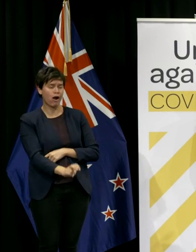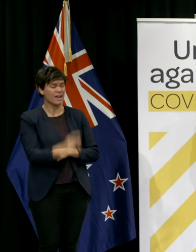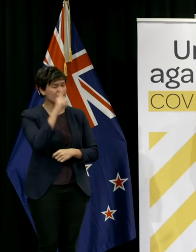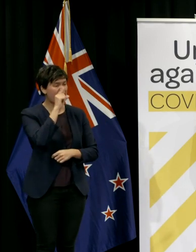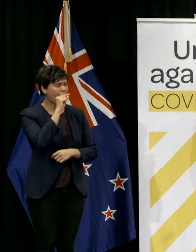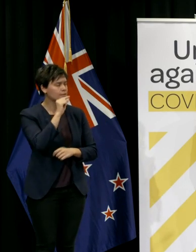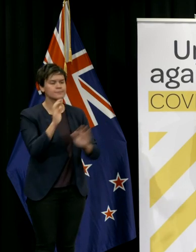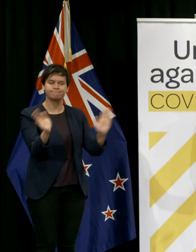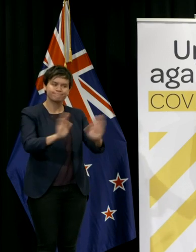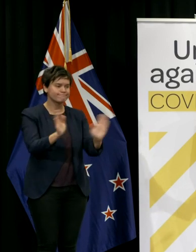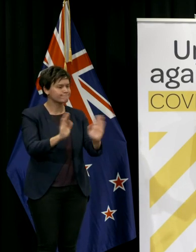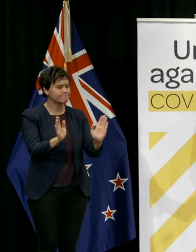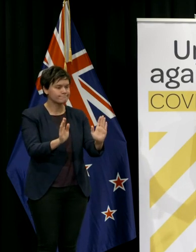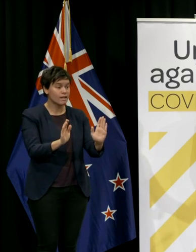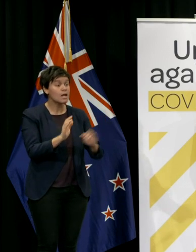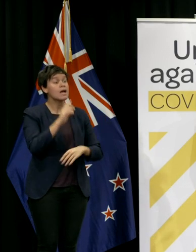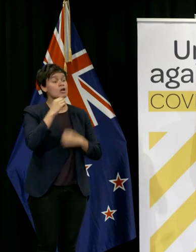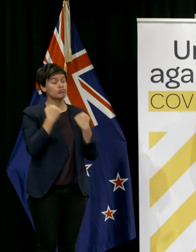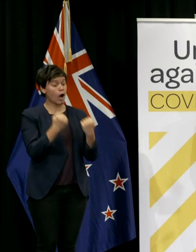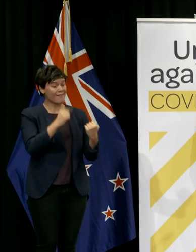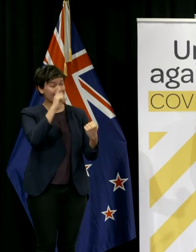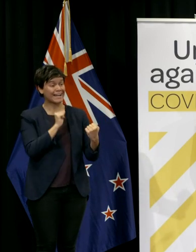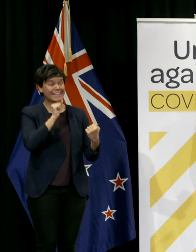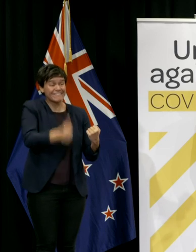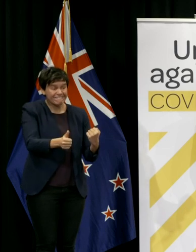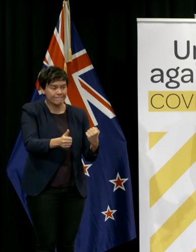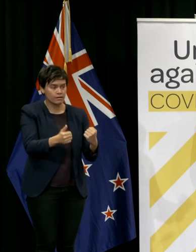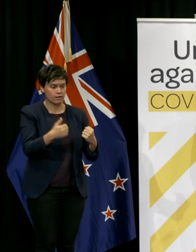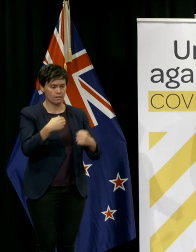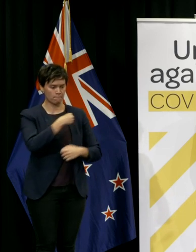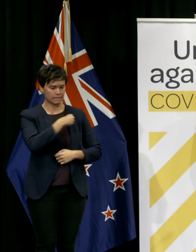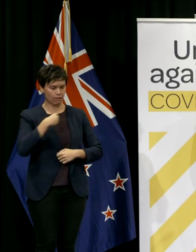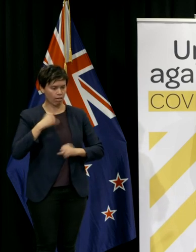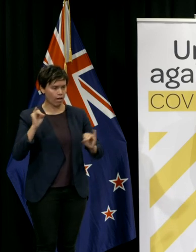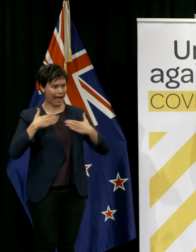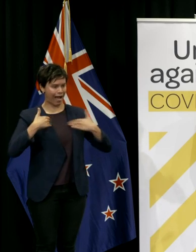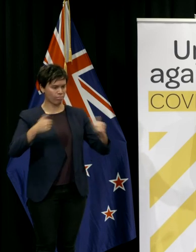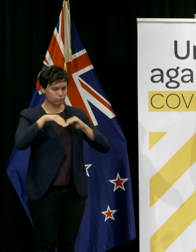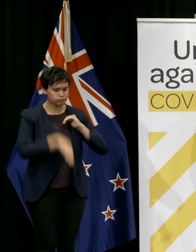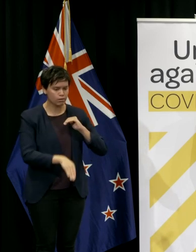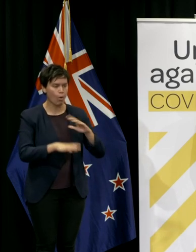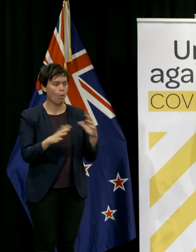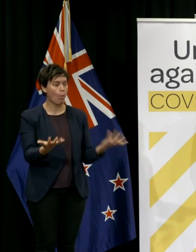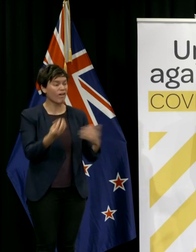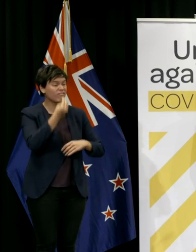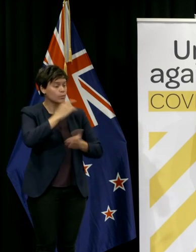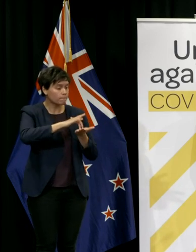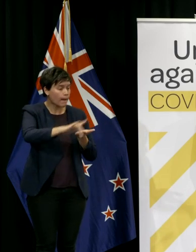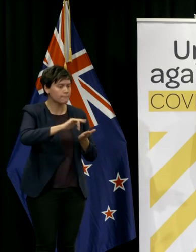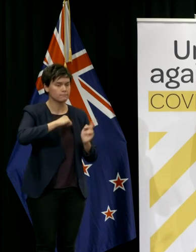So if you need medical assistance, or you're an essential worker, or you need food, that's where you